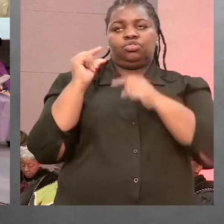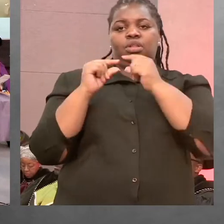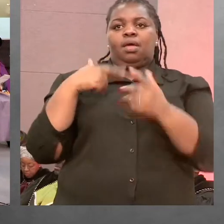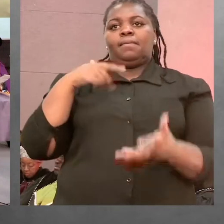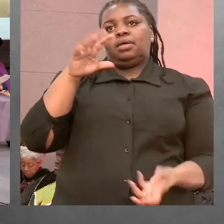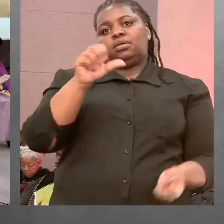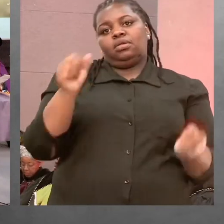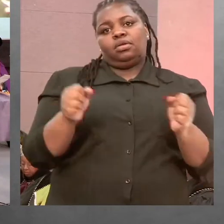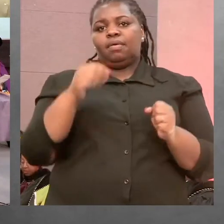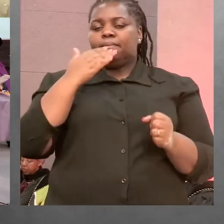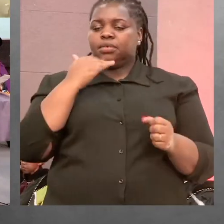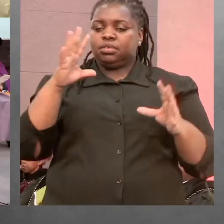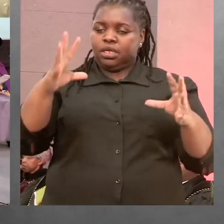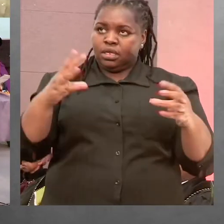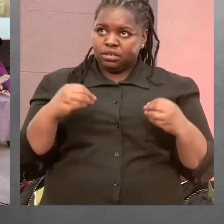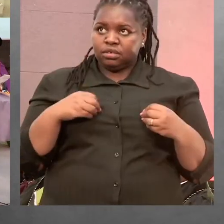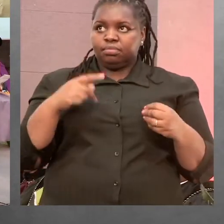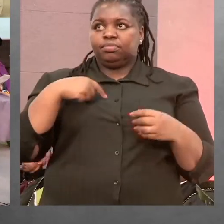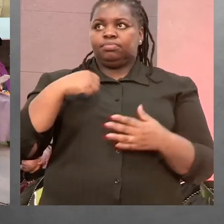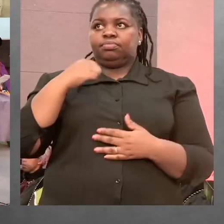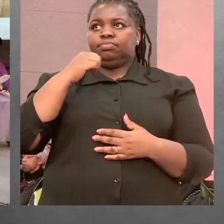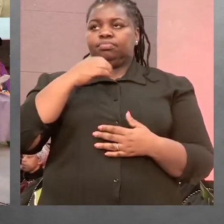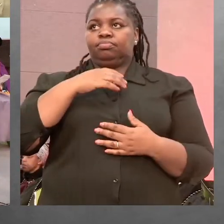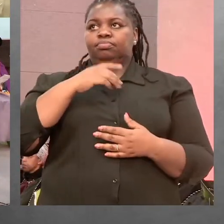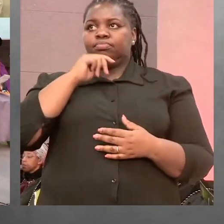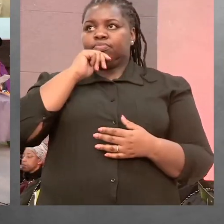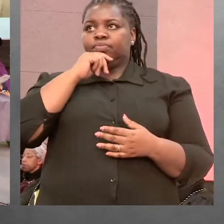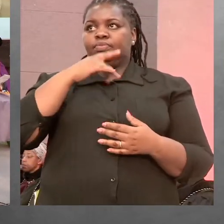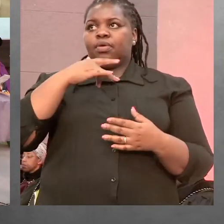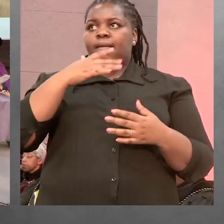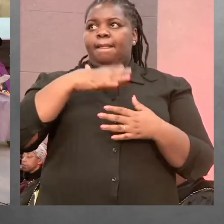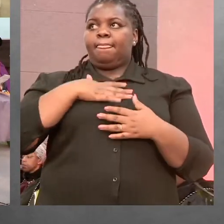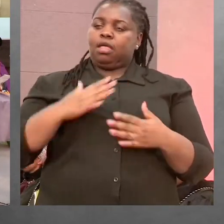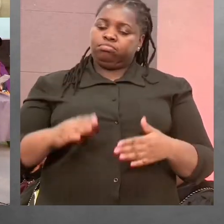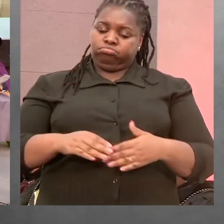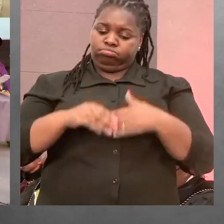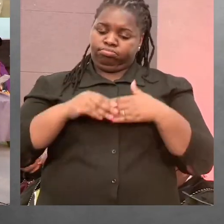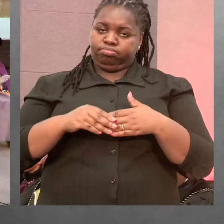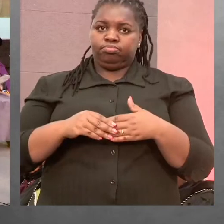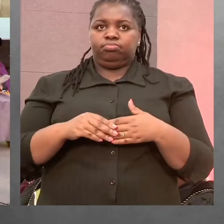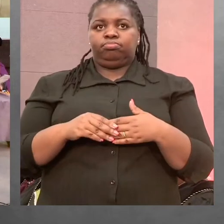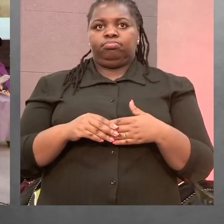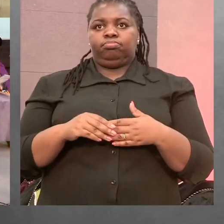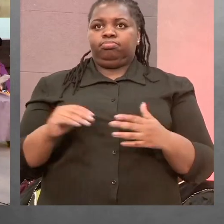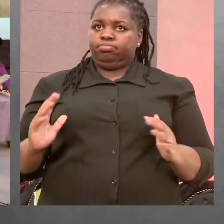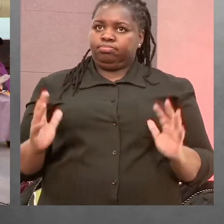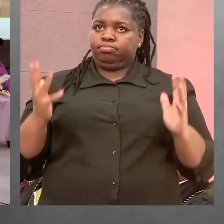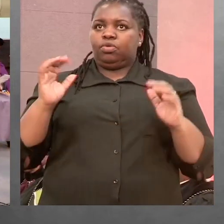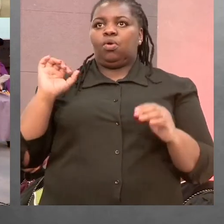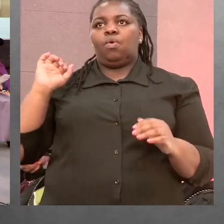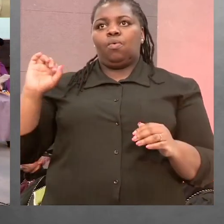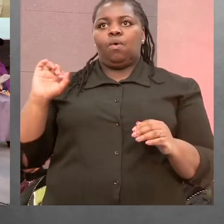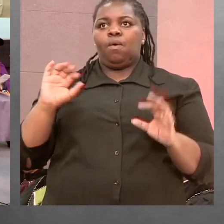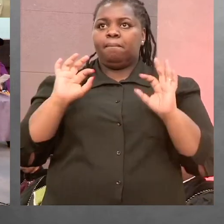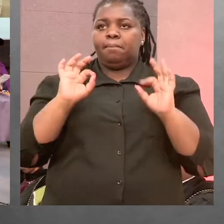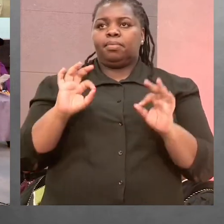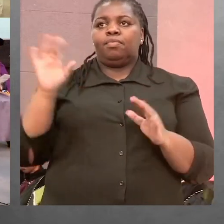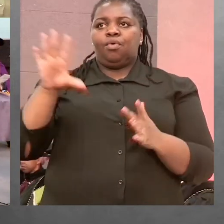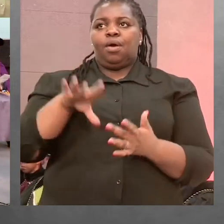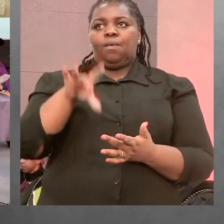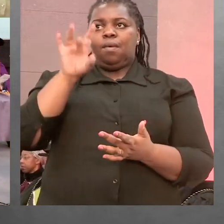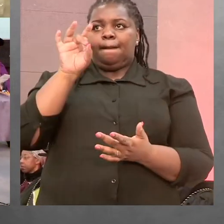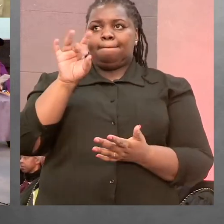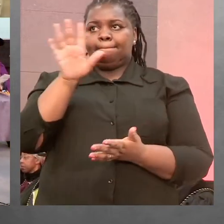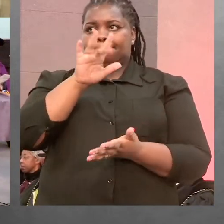closing, please accept our sincerest congratulations on your well-deserved appointment